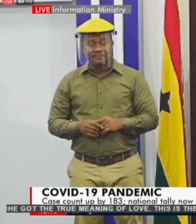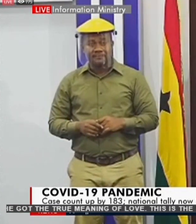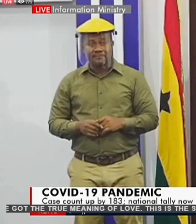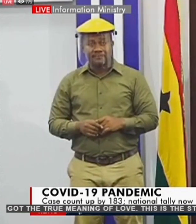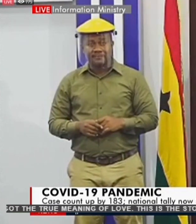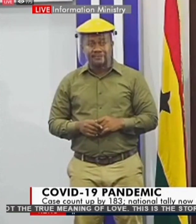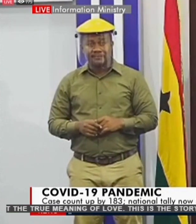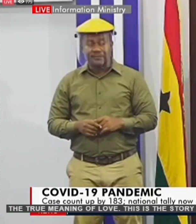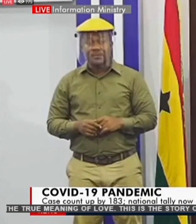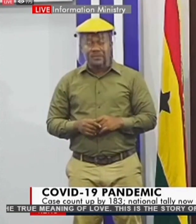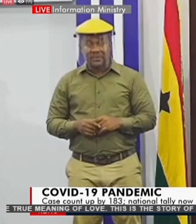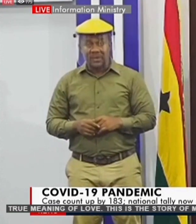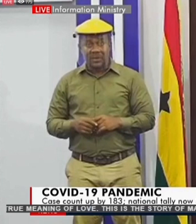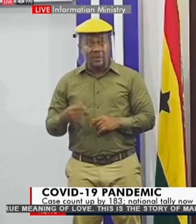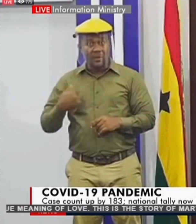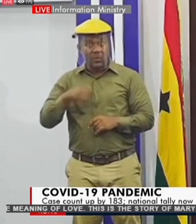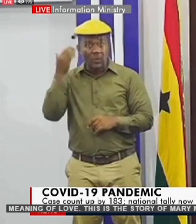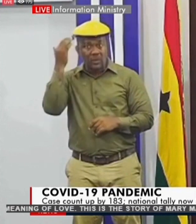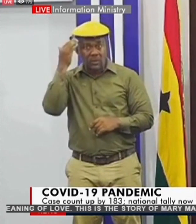We have been informed that